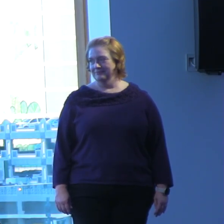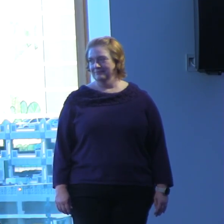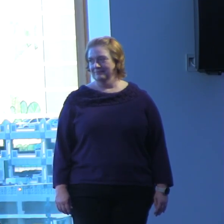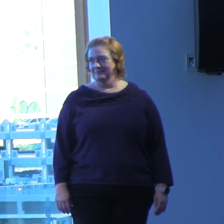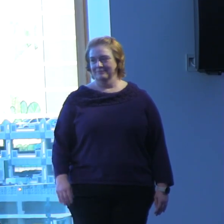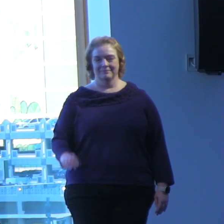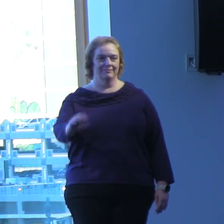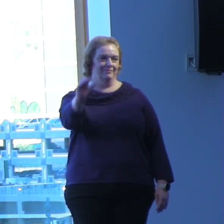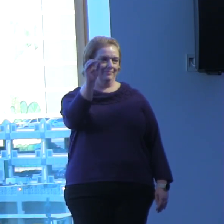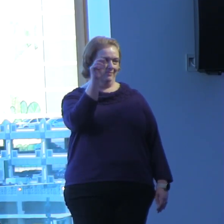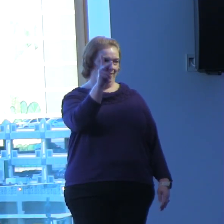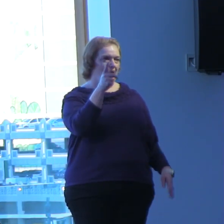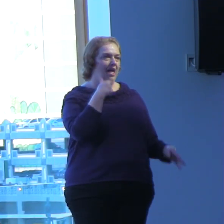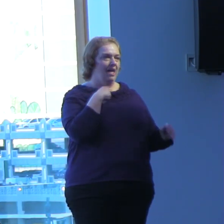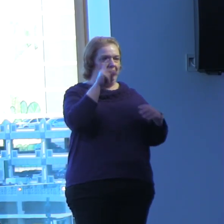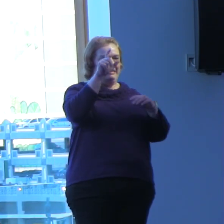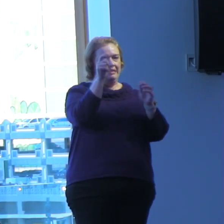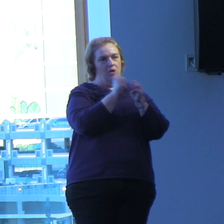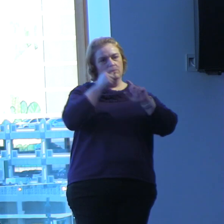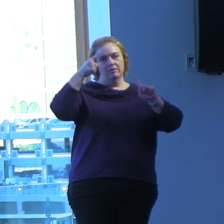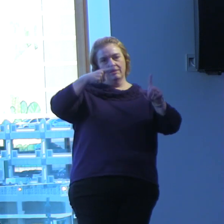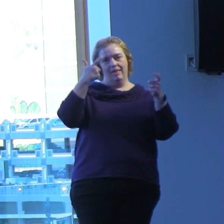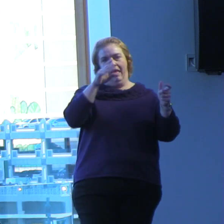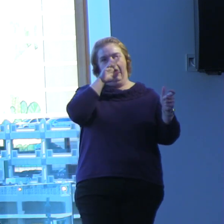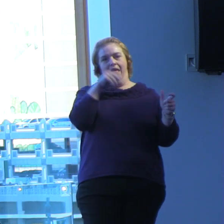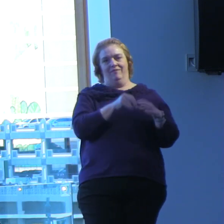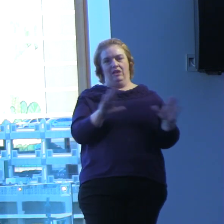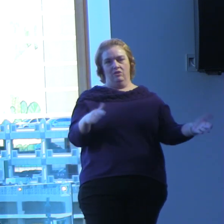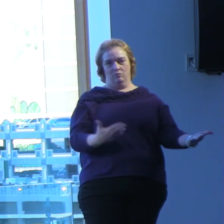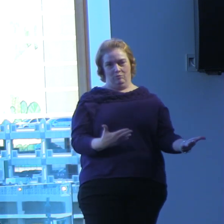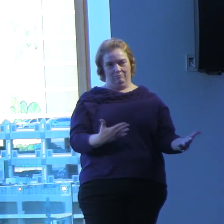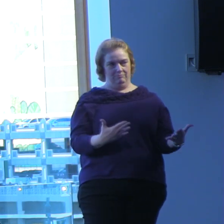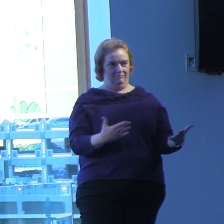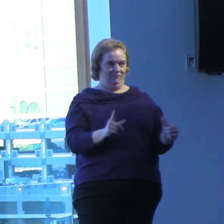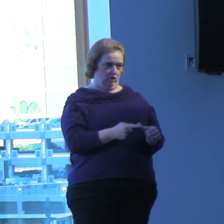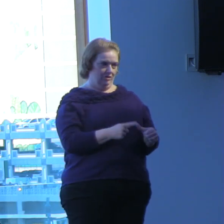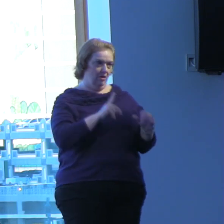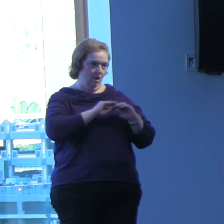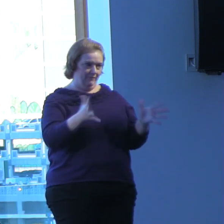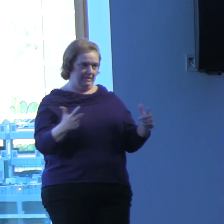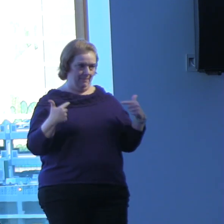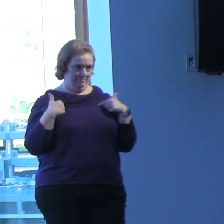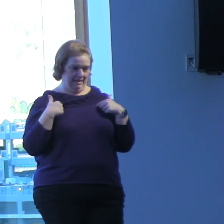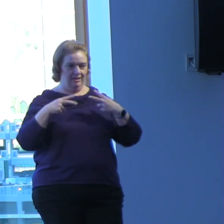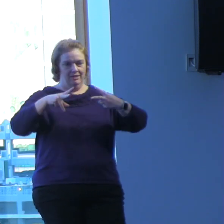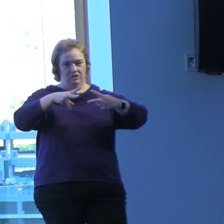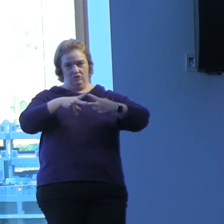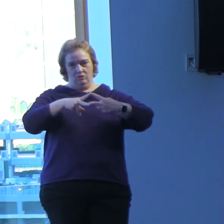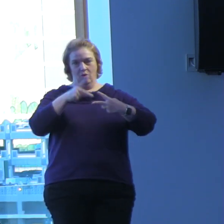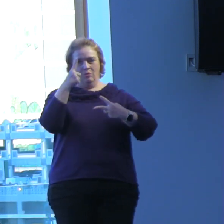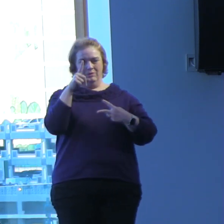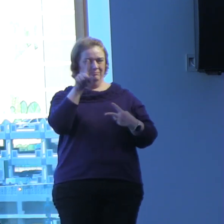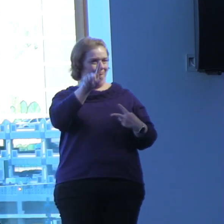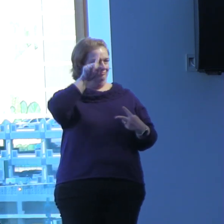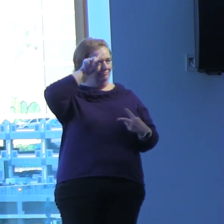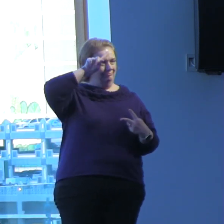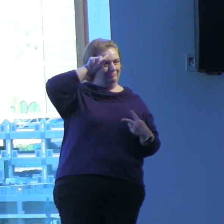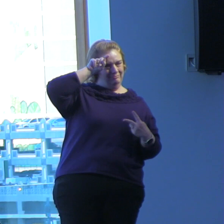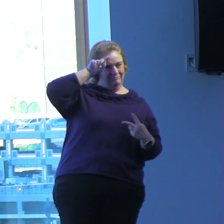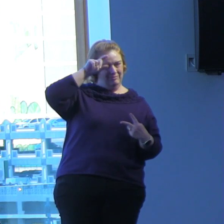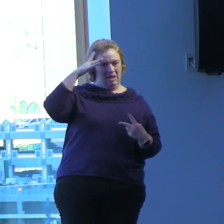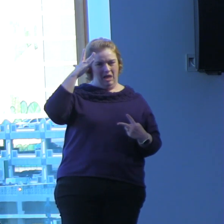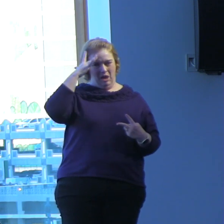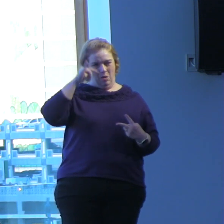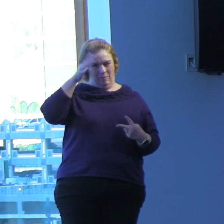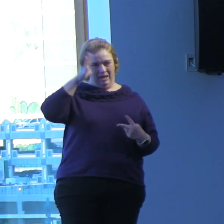All right, so let's deal with the elephant in the room first, which is me, on two levels. One, you're probably asking, why